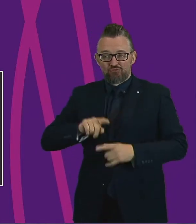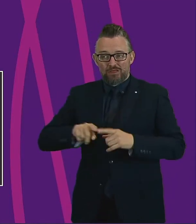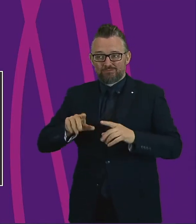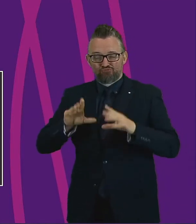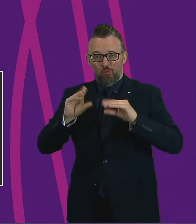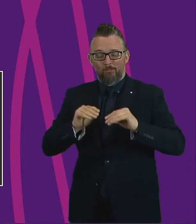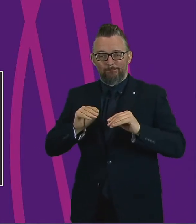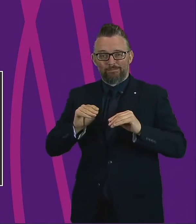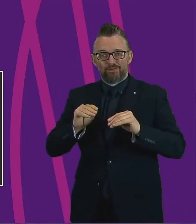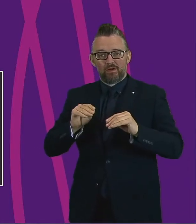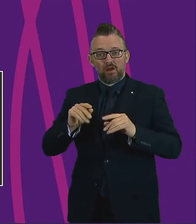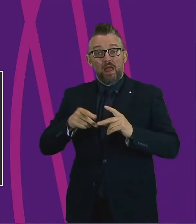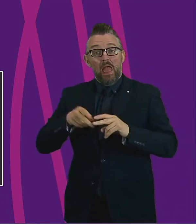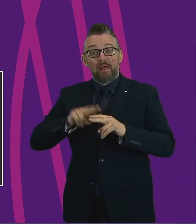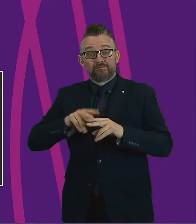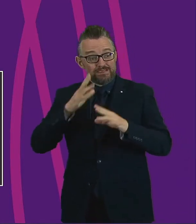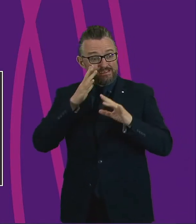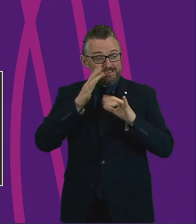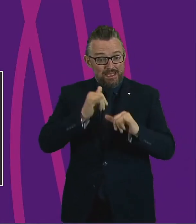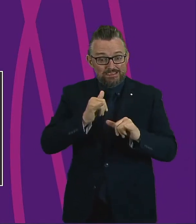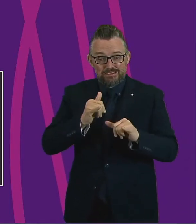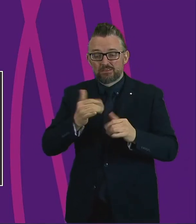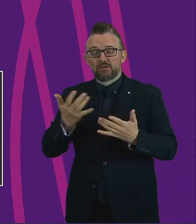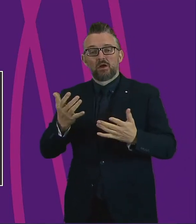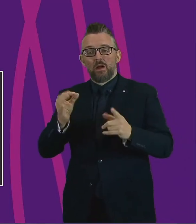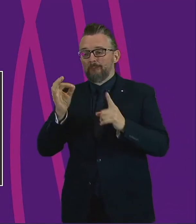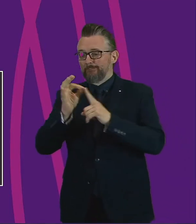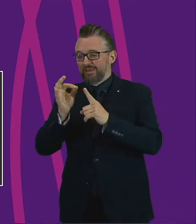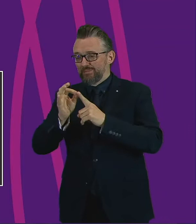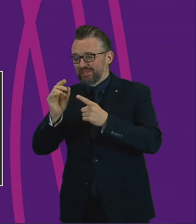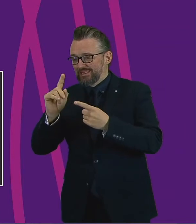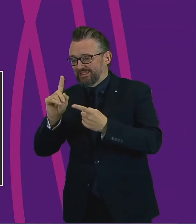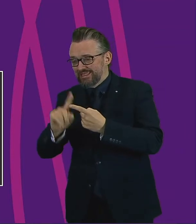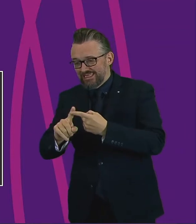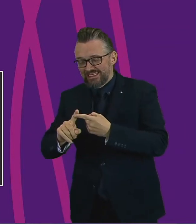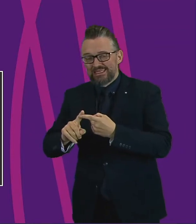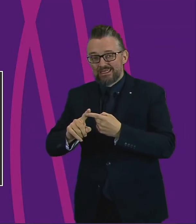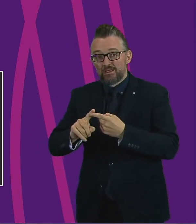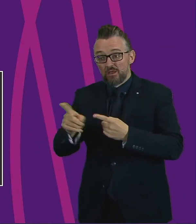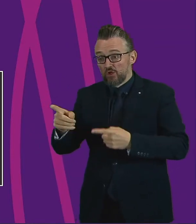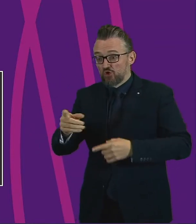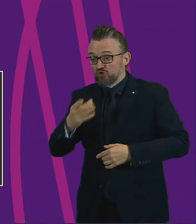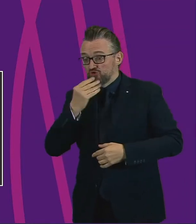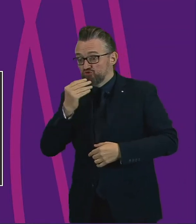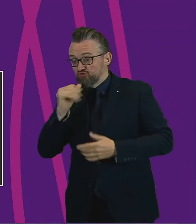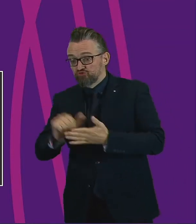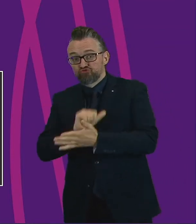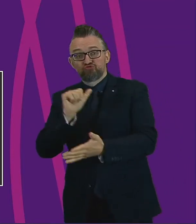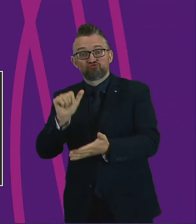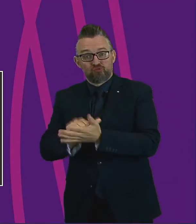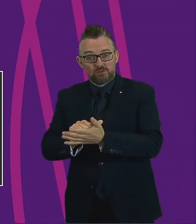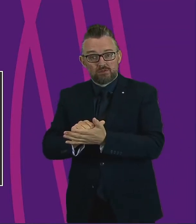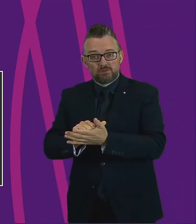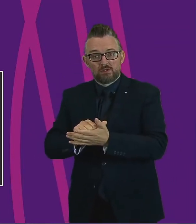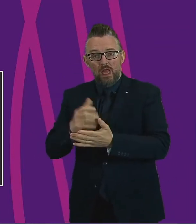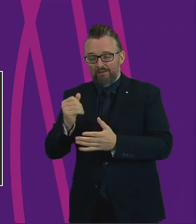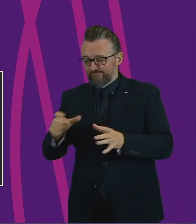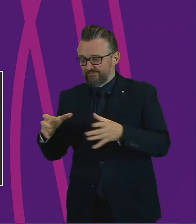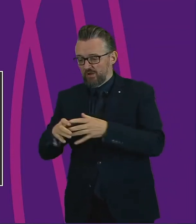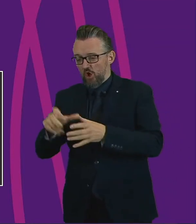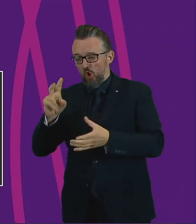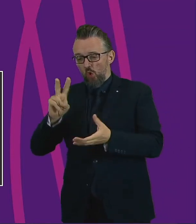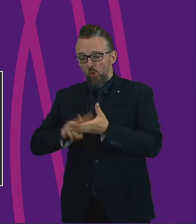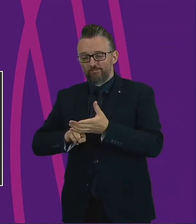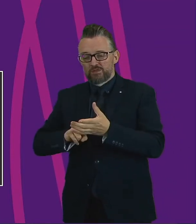avoided if testing and PPE, if they're both utilised to support COVID-free zones and a safe resumption